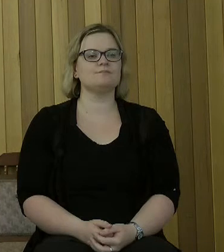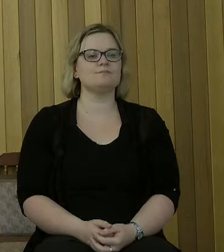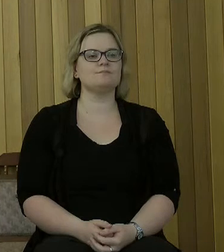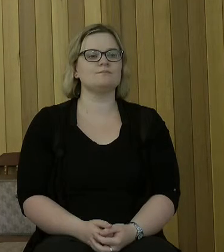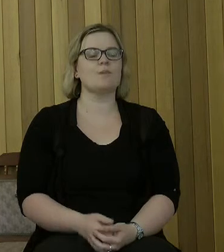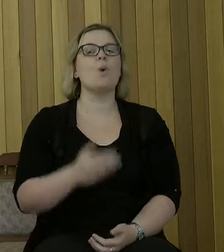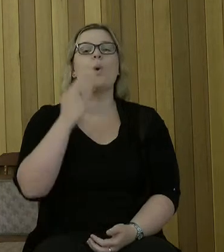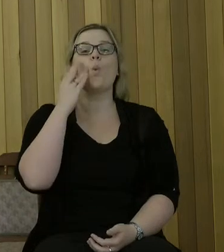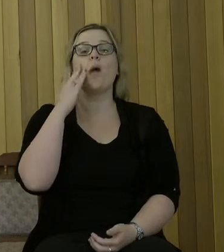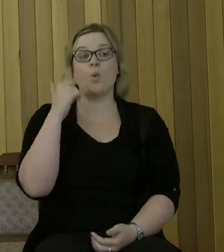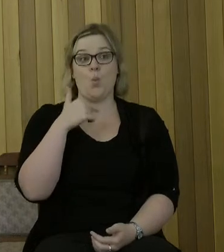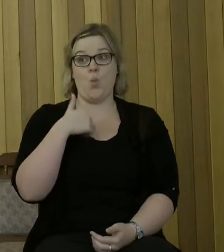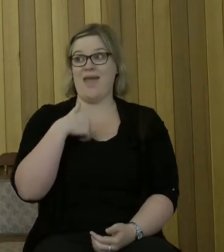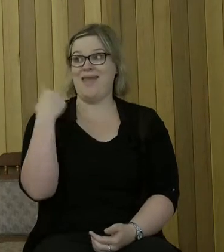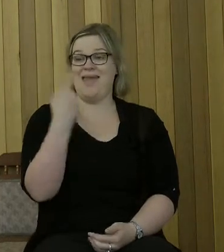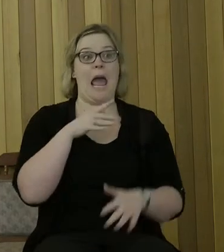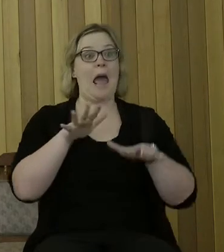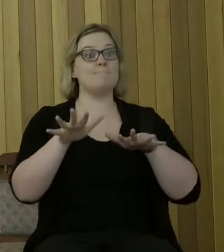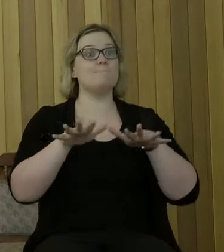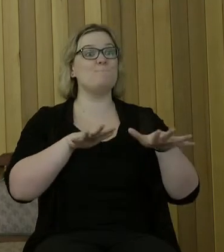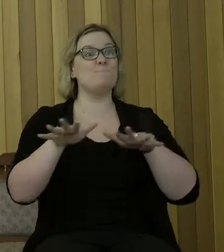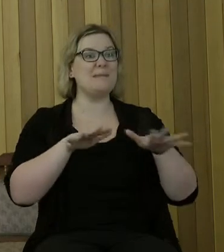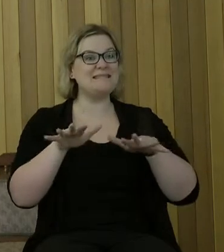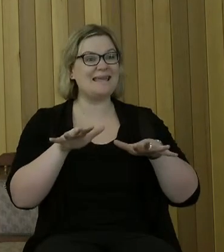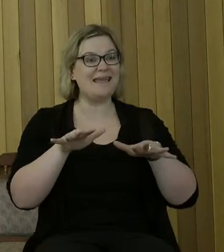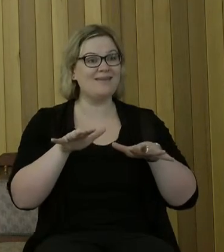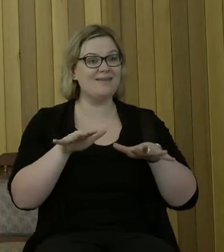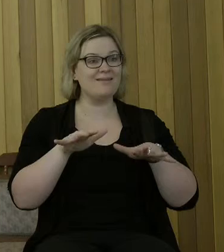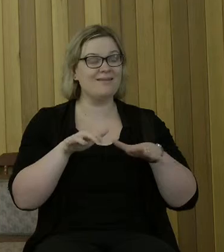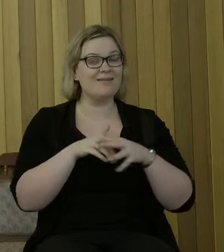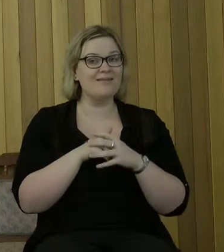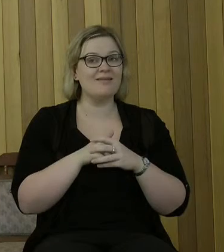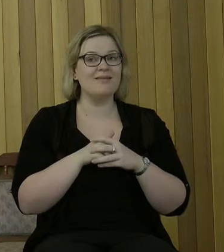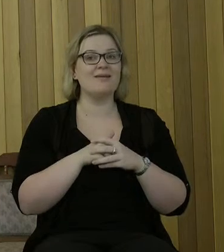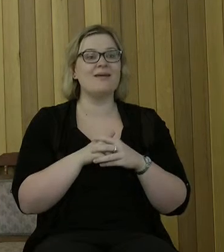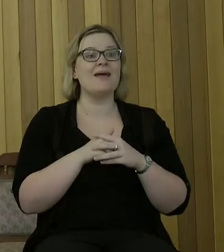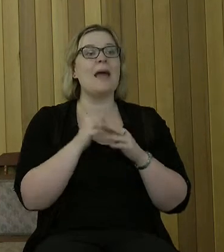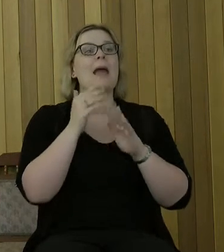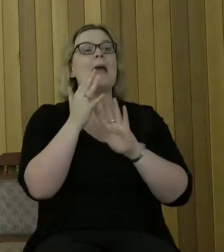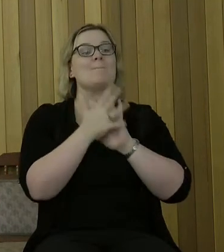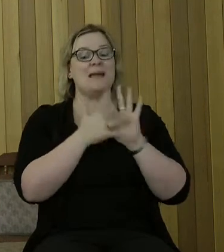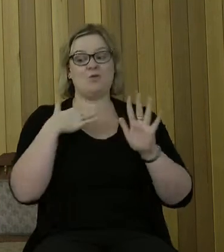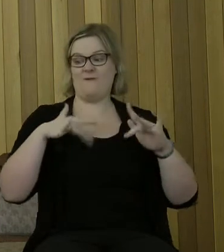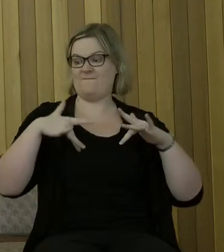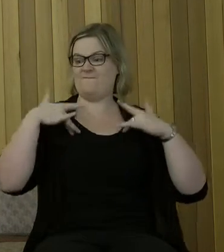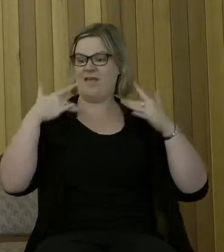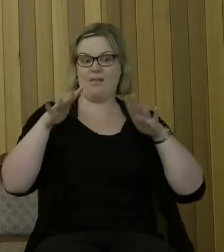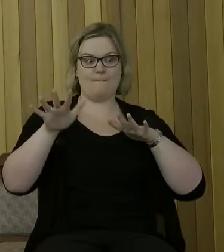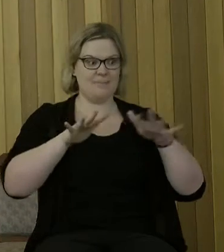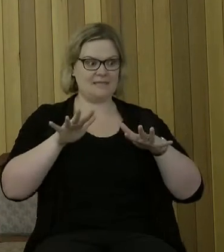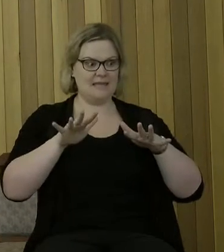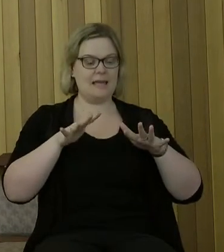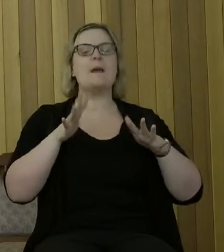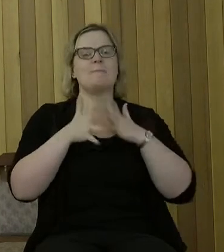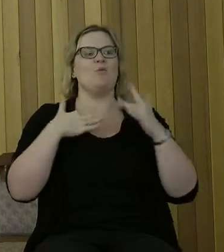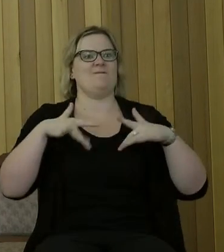You see, when we get busy, busyness tells us that we're important and that we're